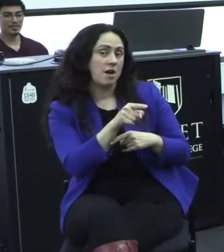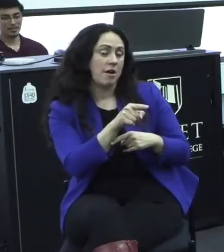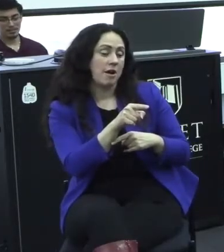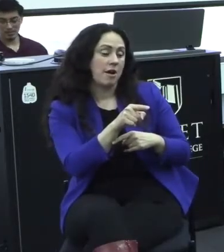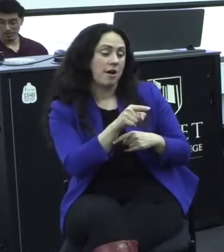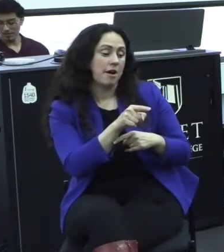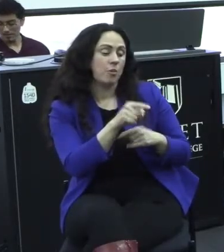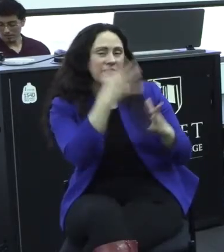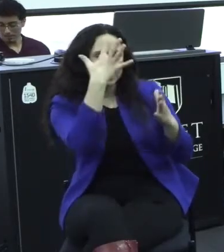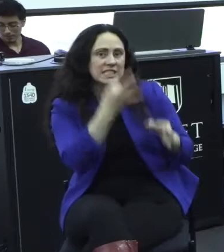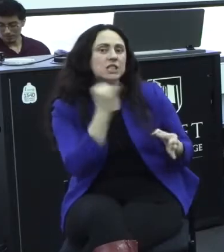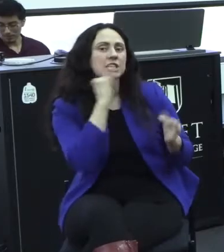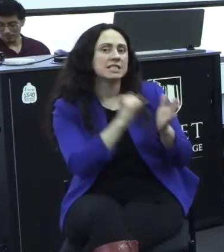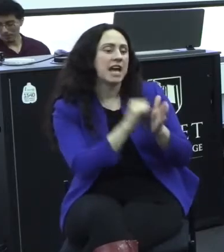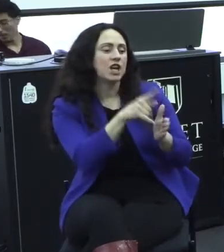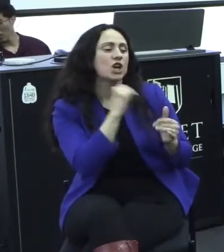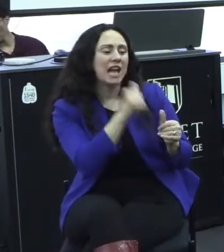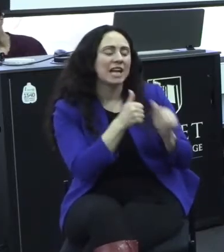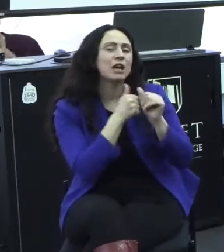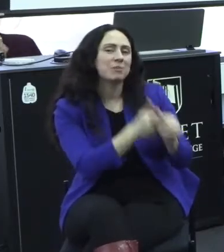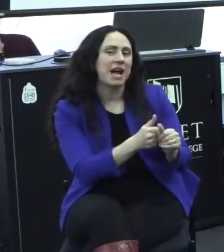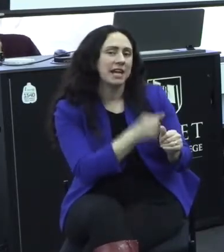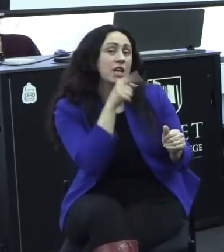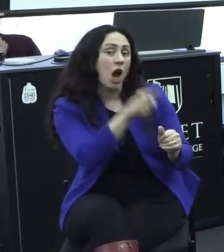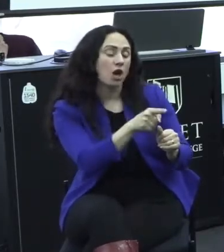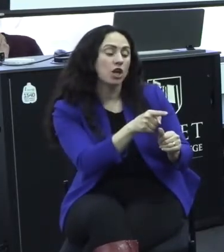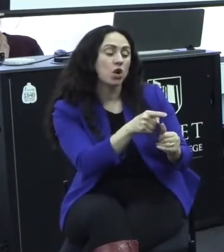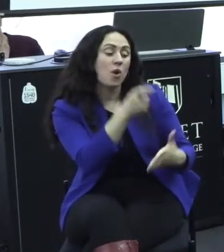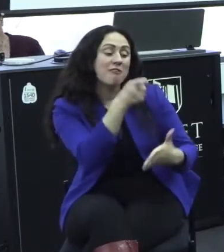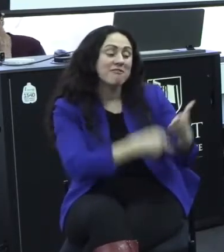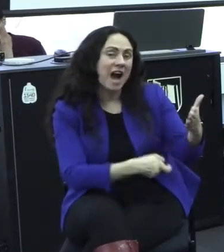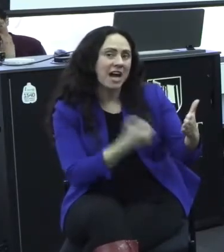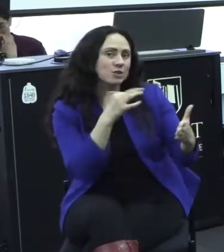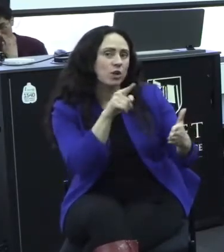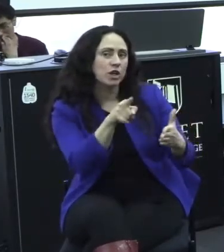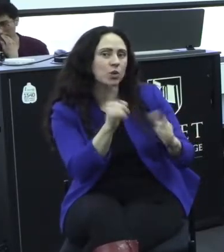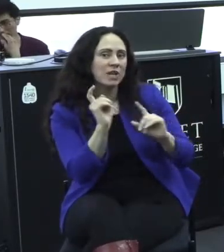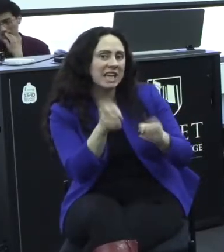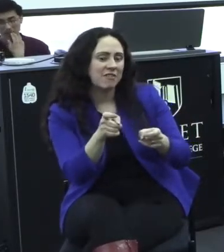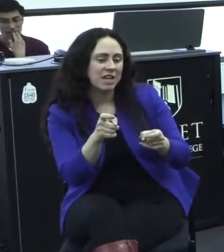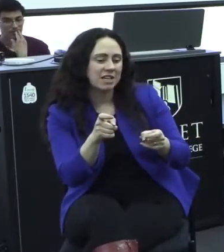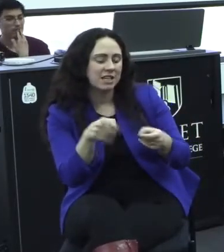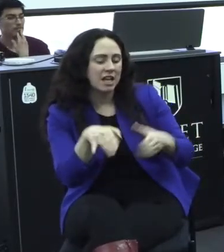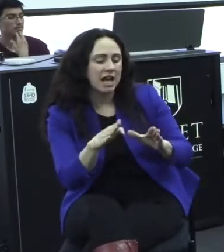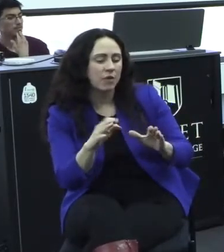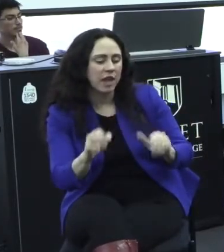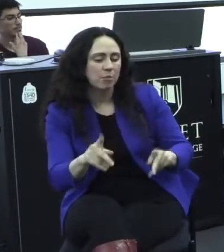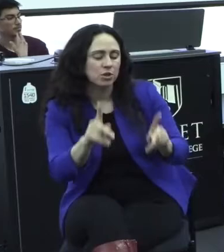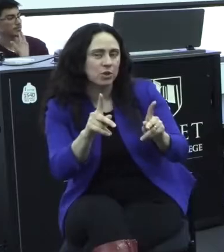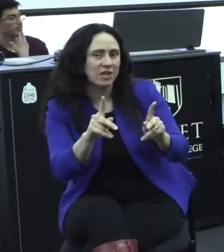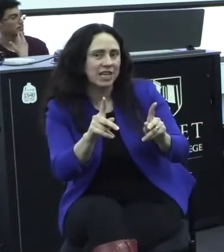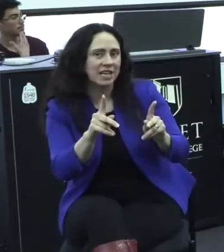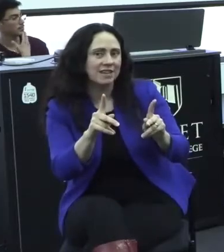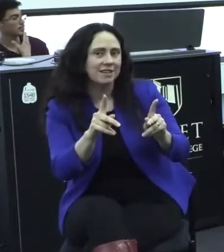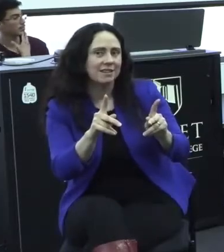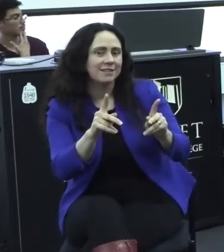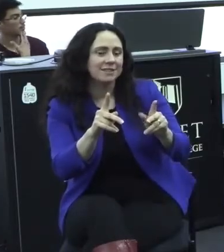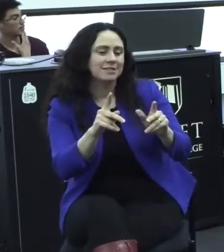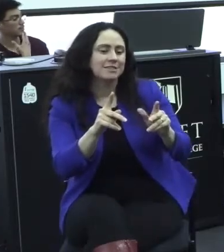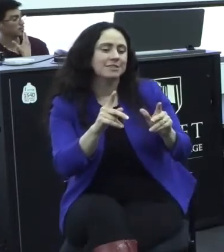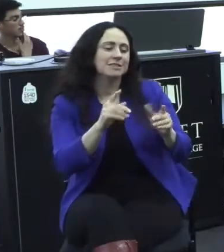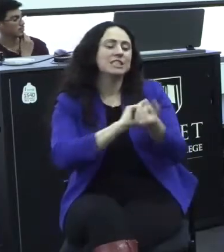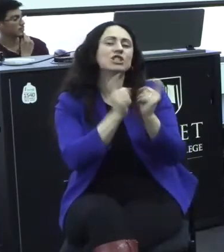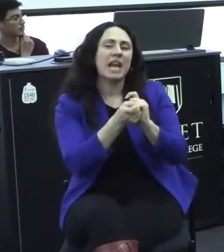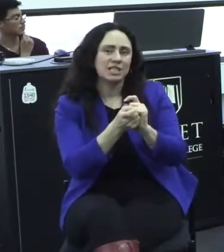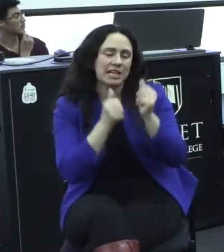are you fined or are you given the opportunity to come into compliance? Potentially